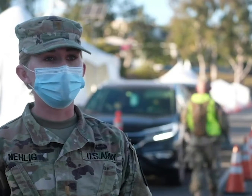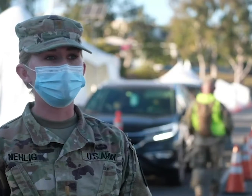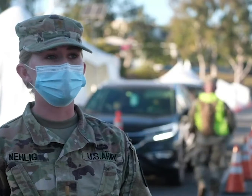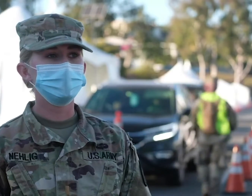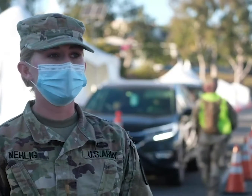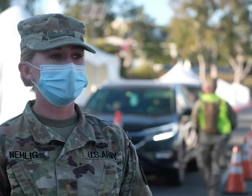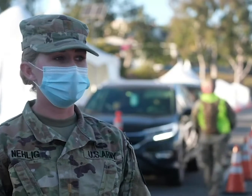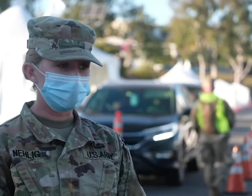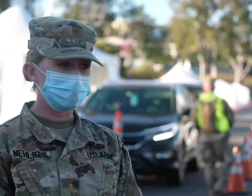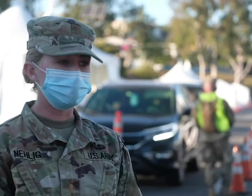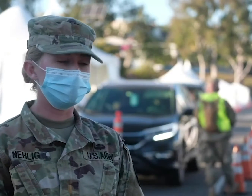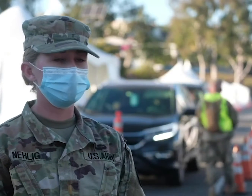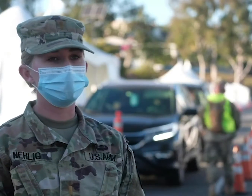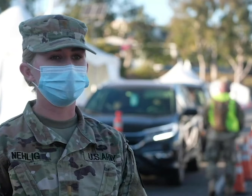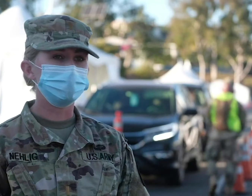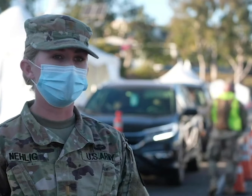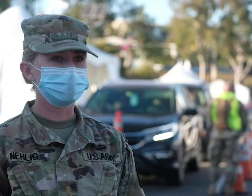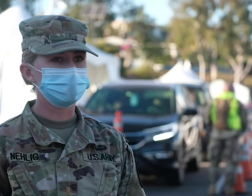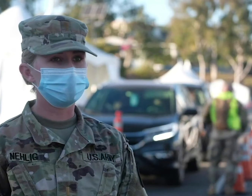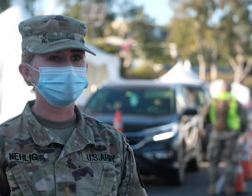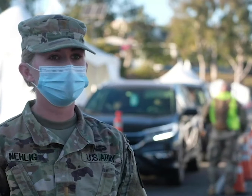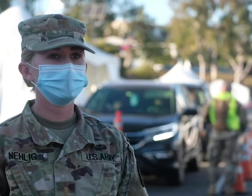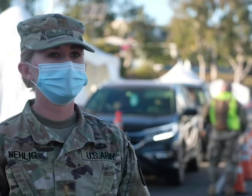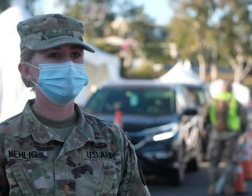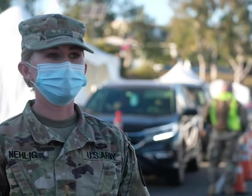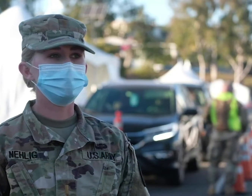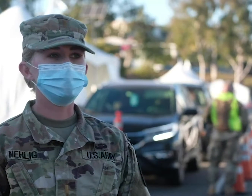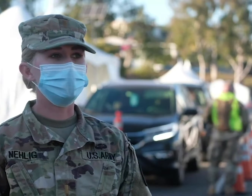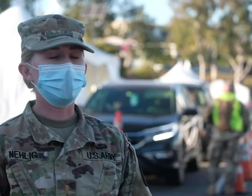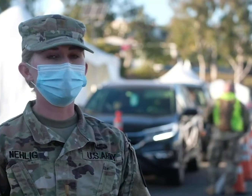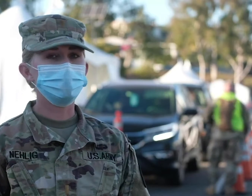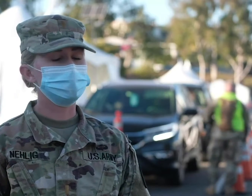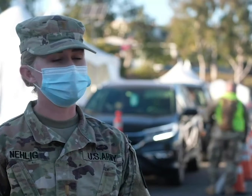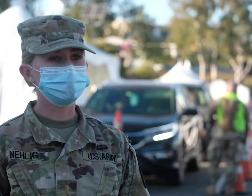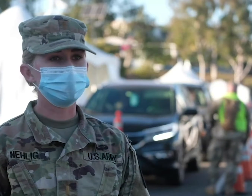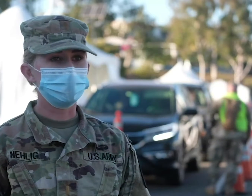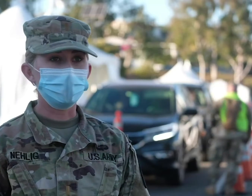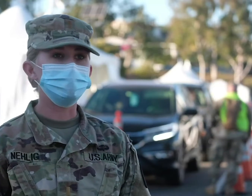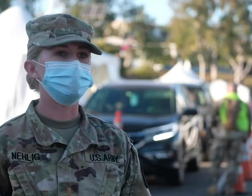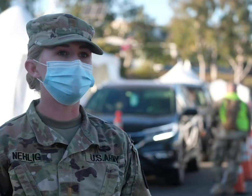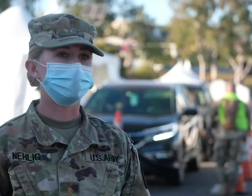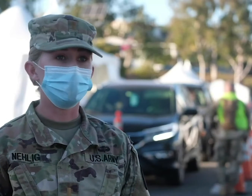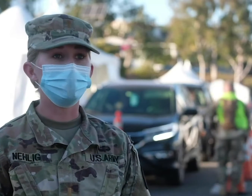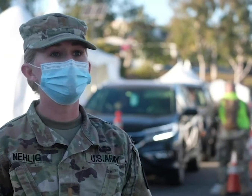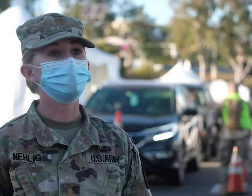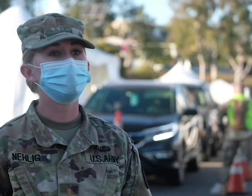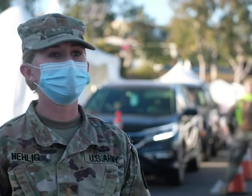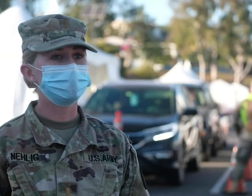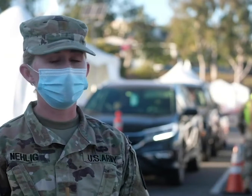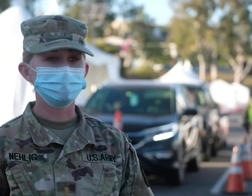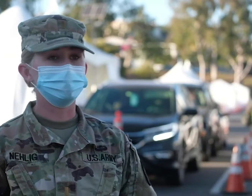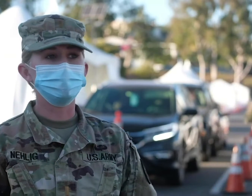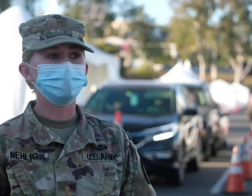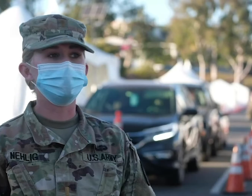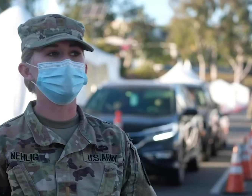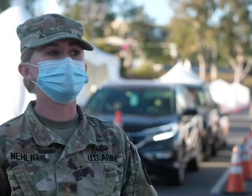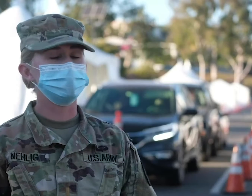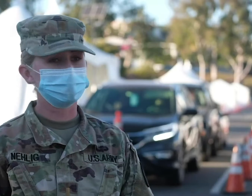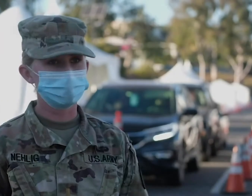up and in their own neighborhood, in their own backyard. So they're just so happy that there's even an option to come and get even a chance to get a